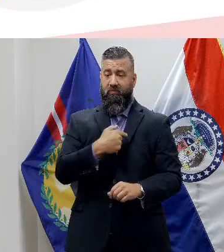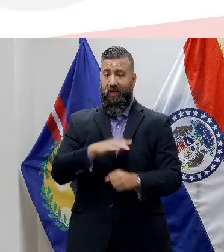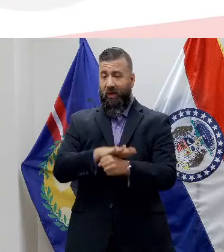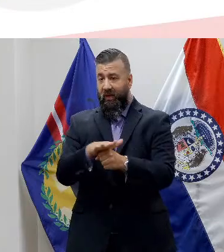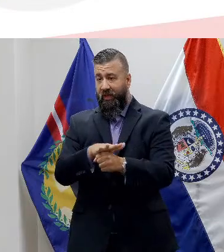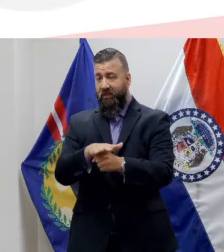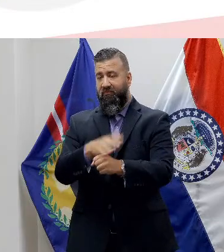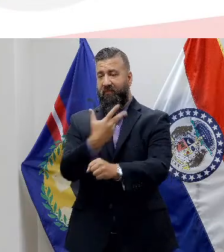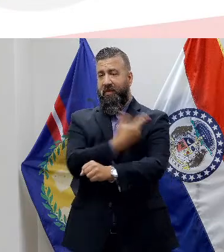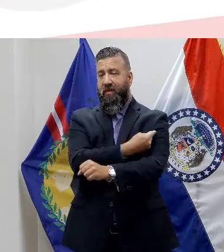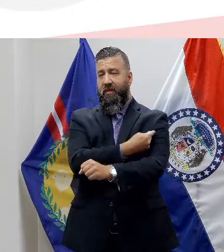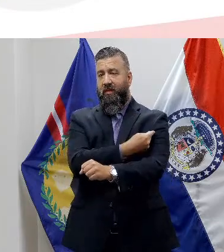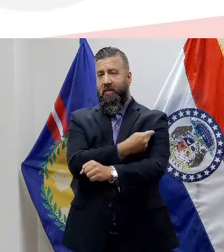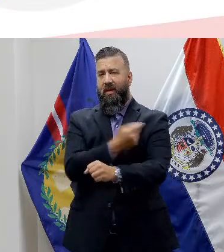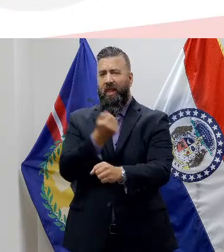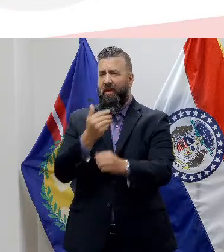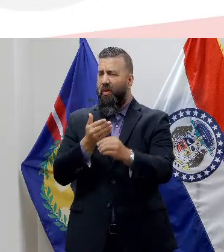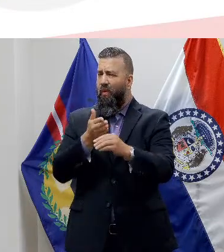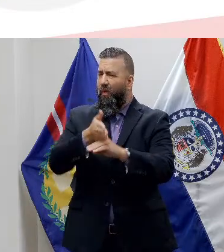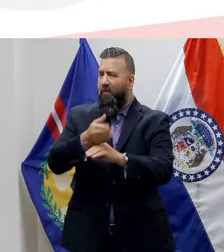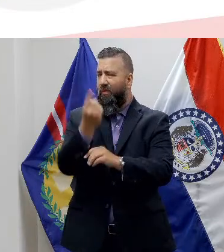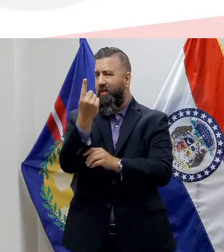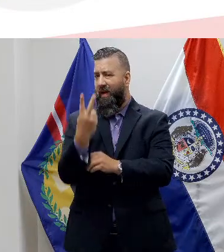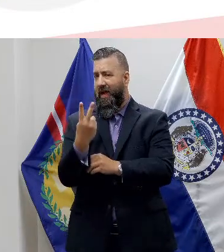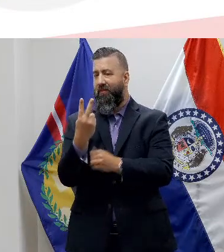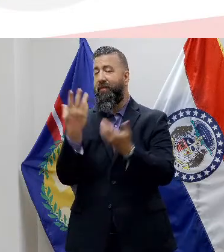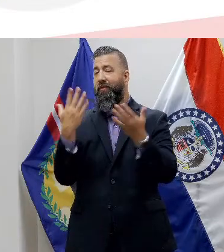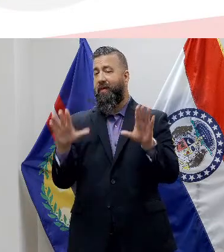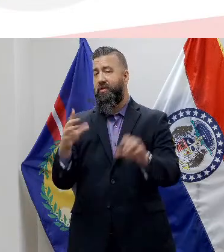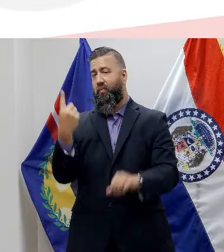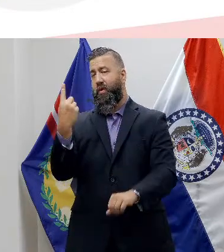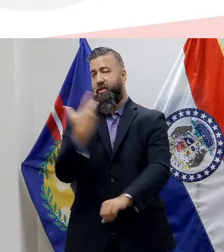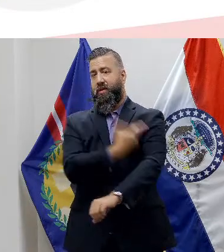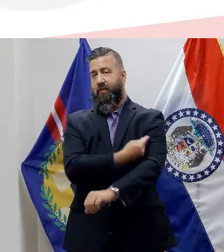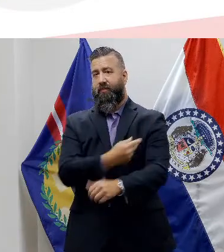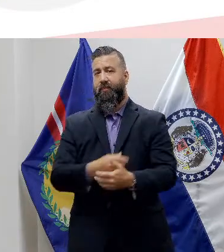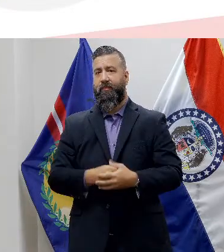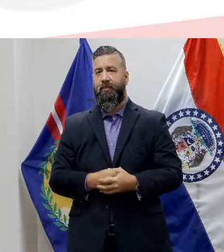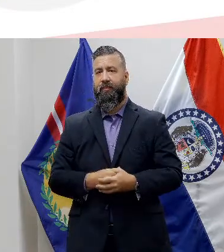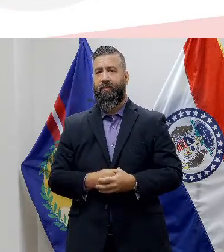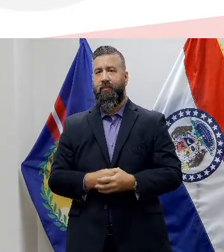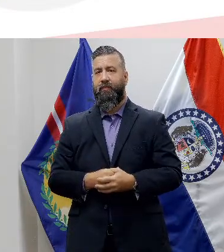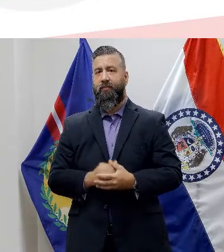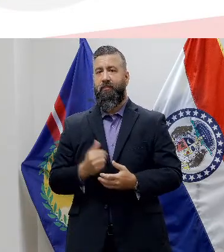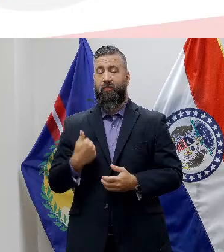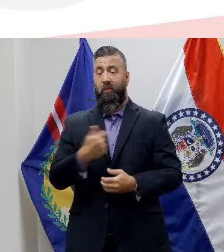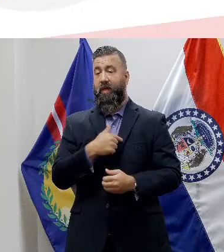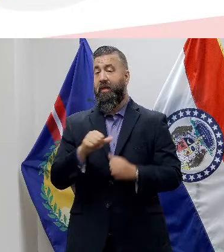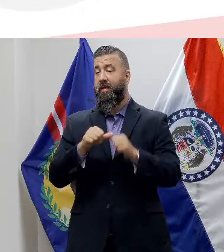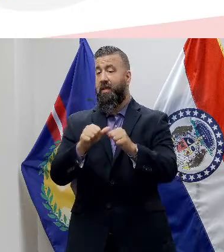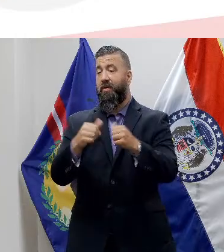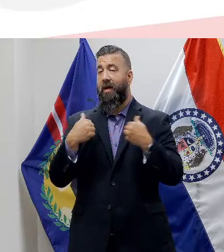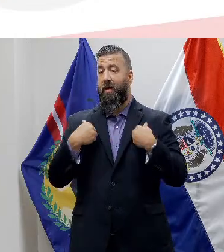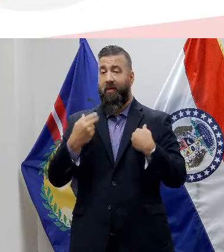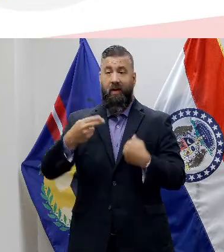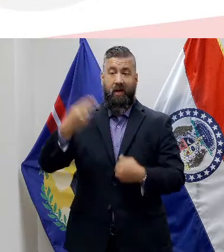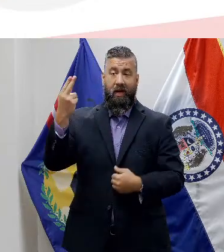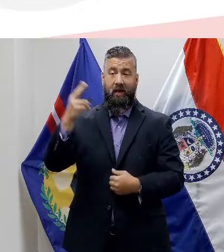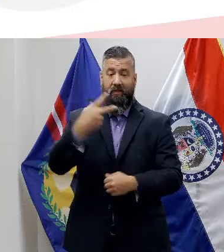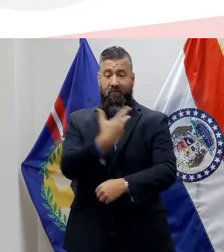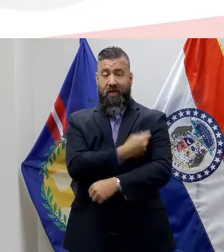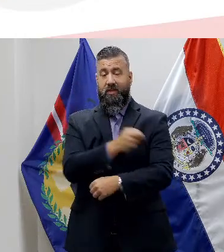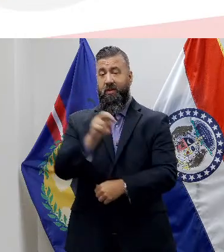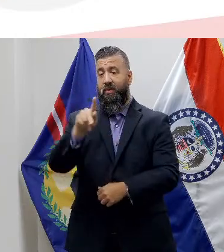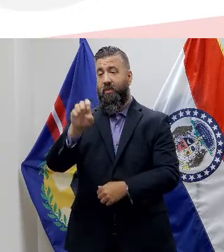just over half of our community receiving at least one slot. We continue to have a higher vaccination